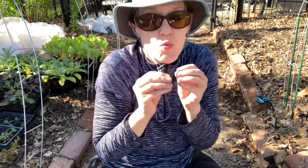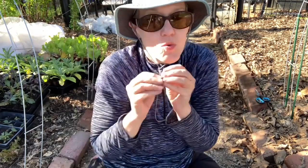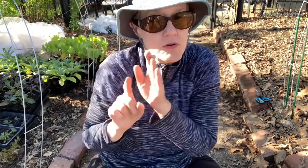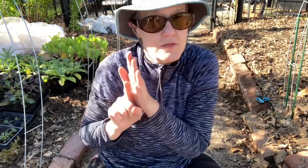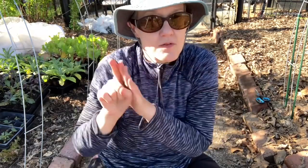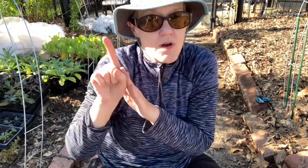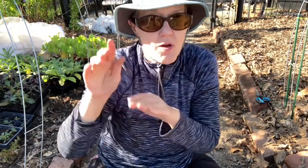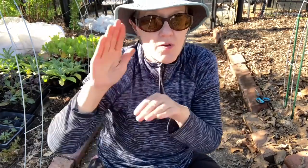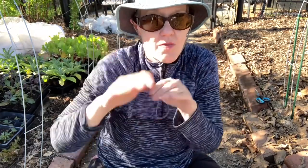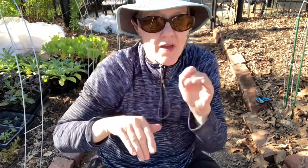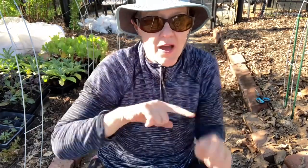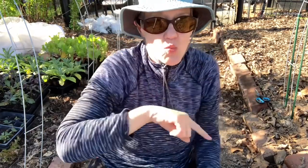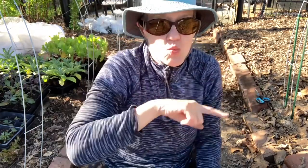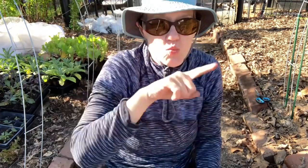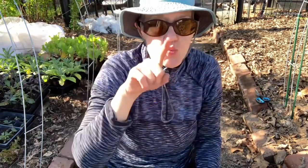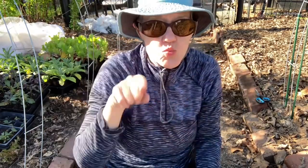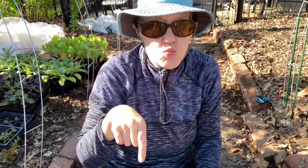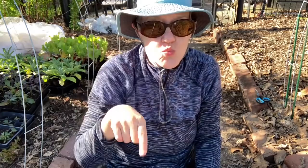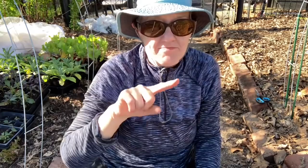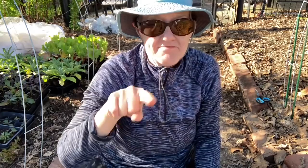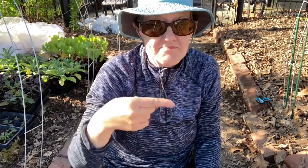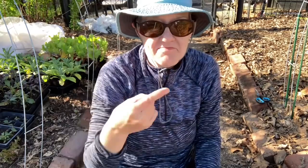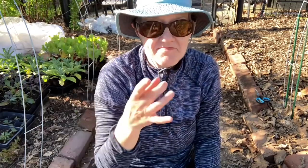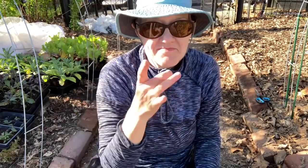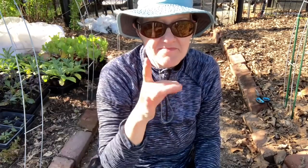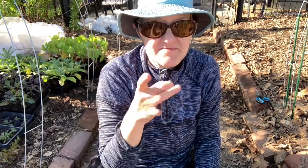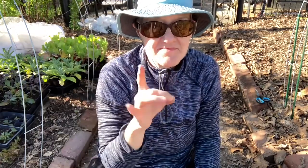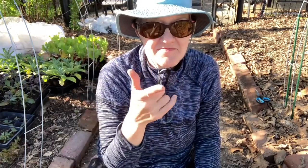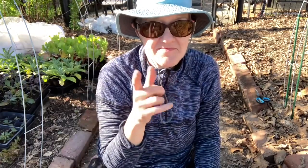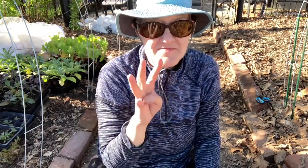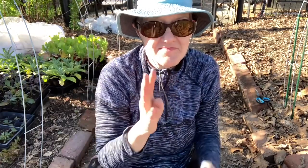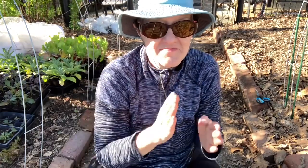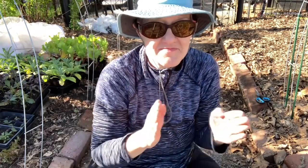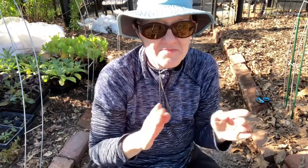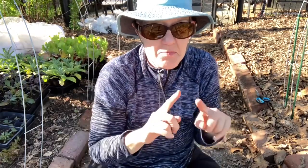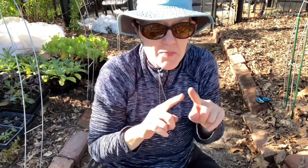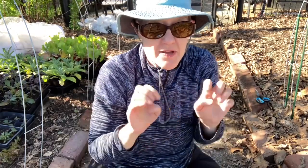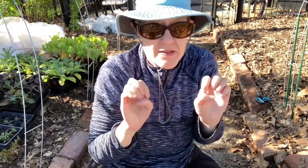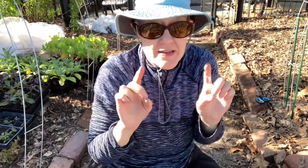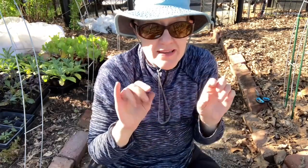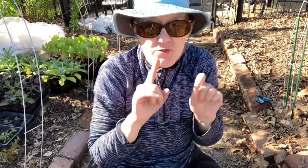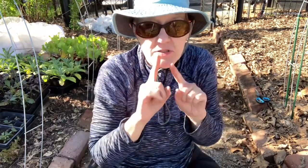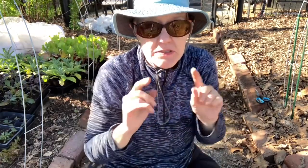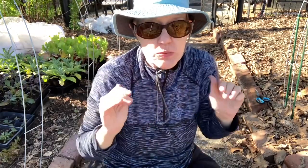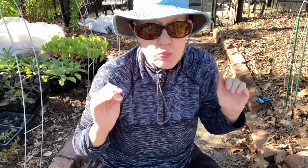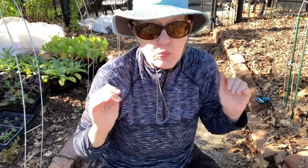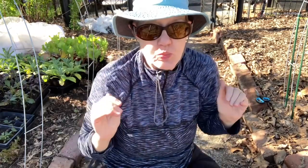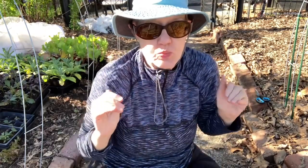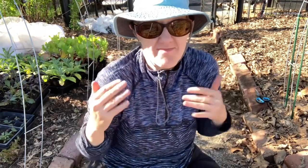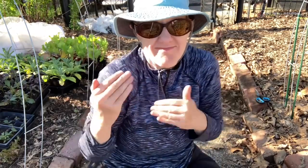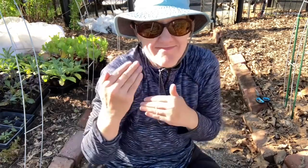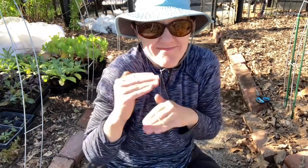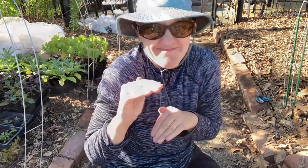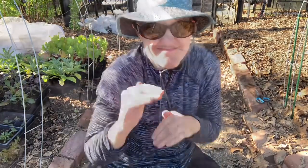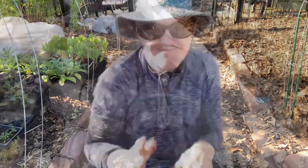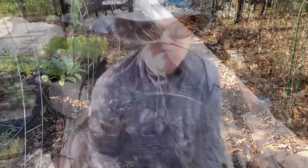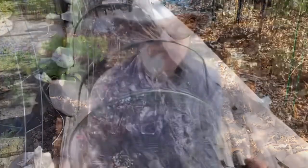But the edges are straighter than my lower hoops. The lower hoops are only 18